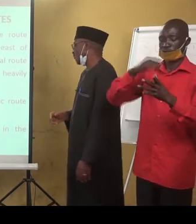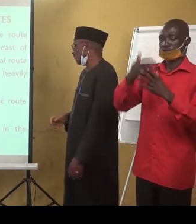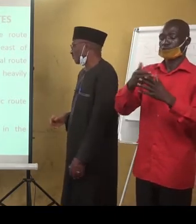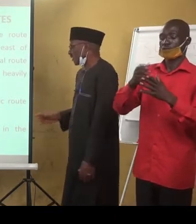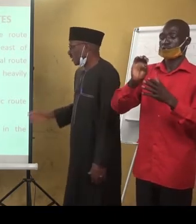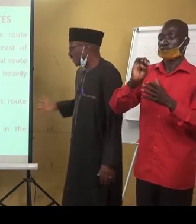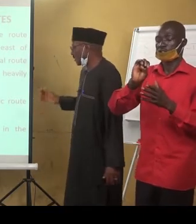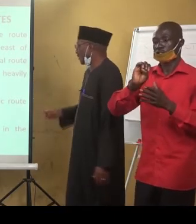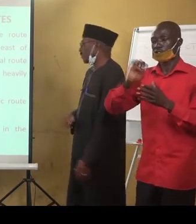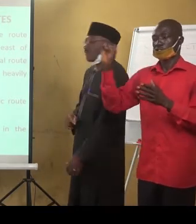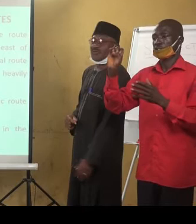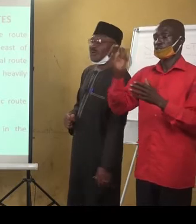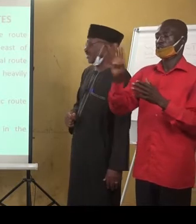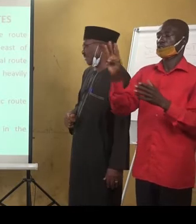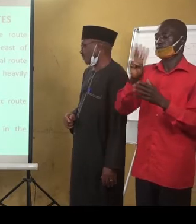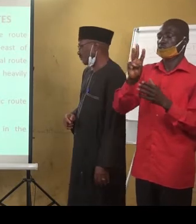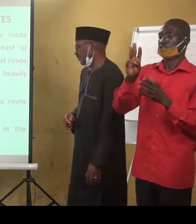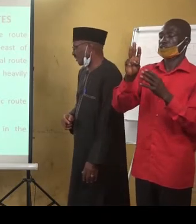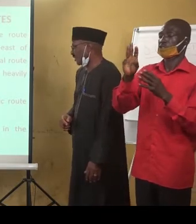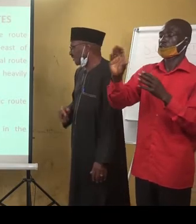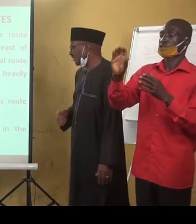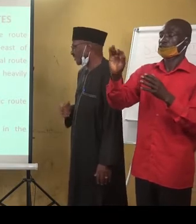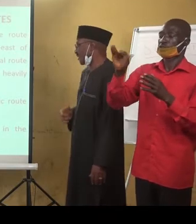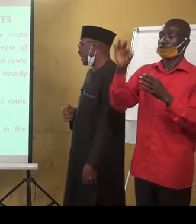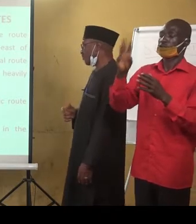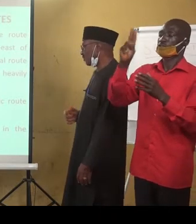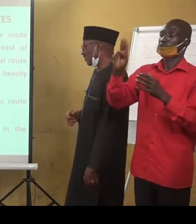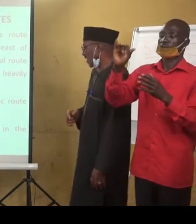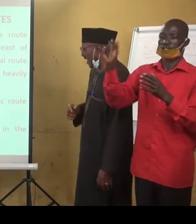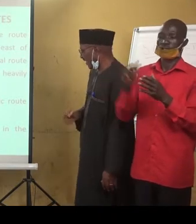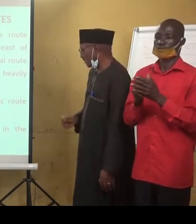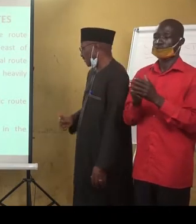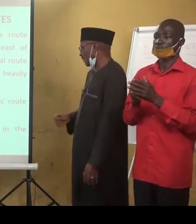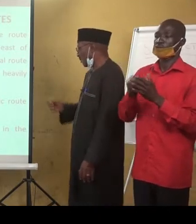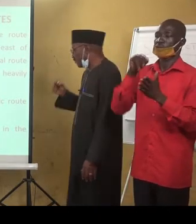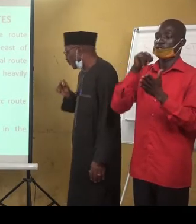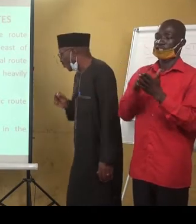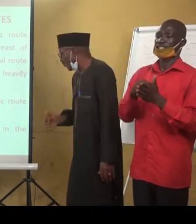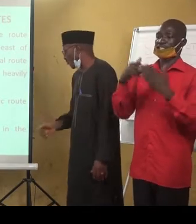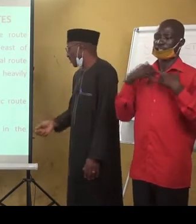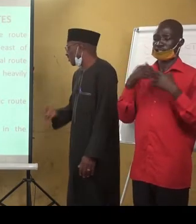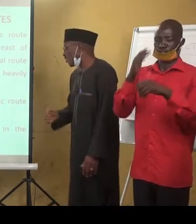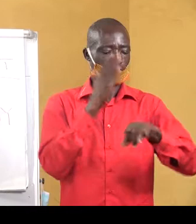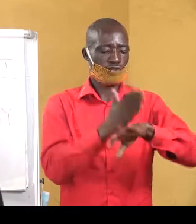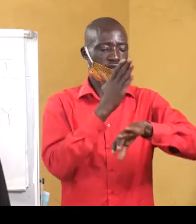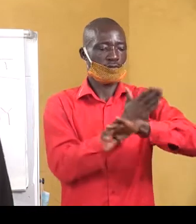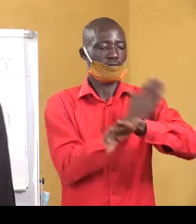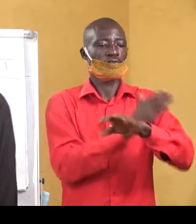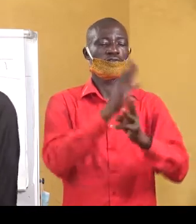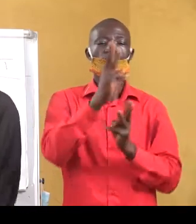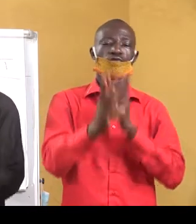coast of USA. This canal route has improved